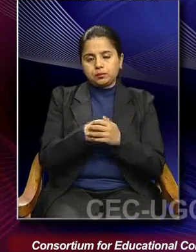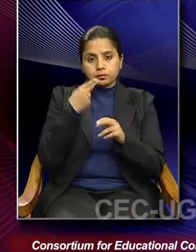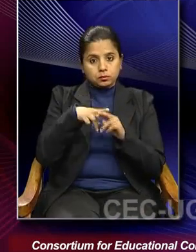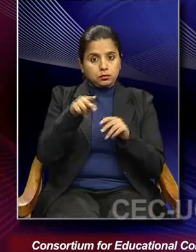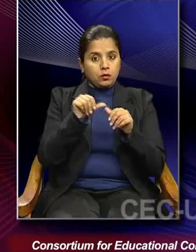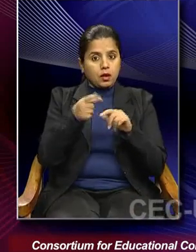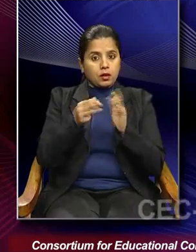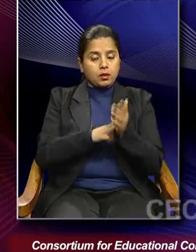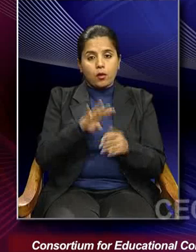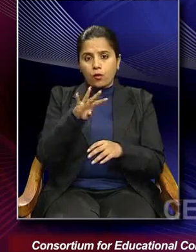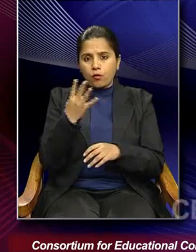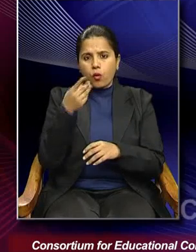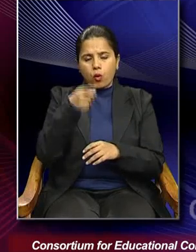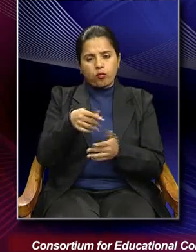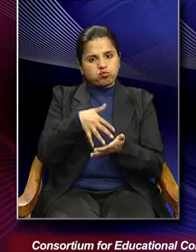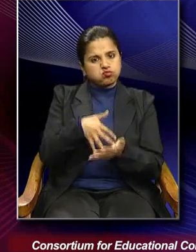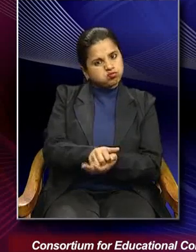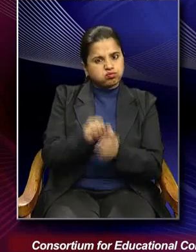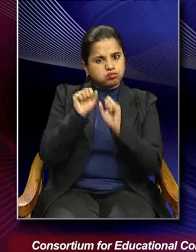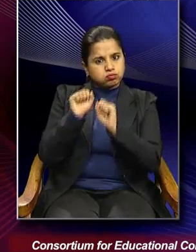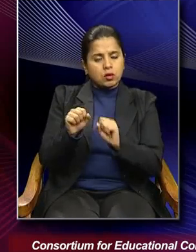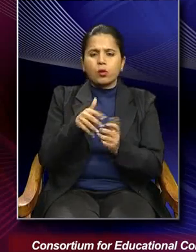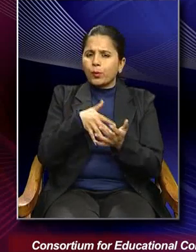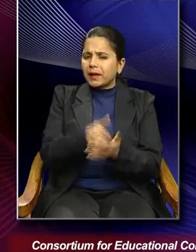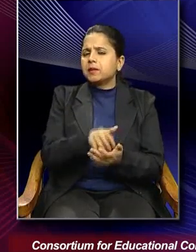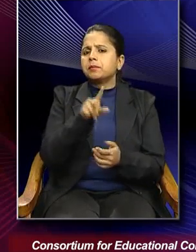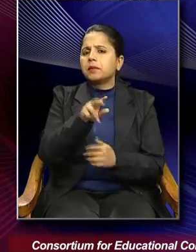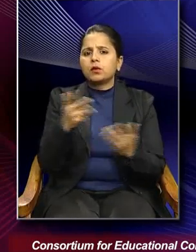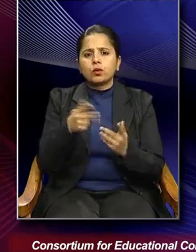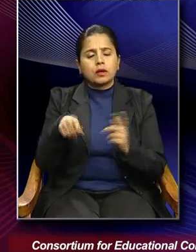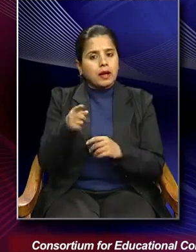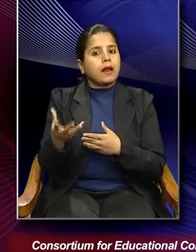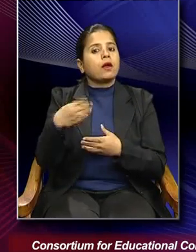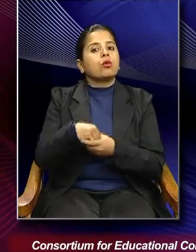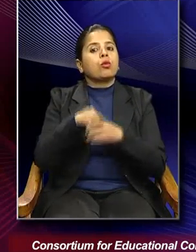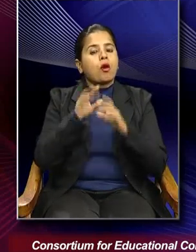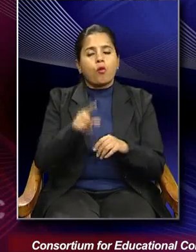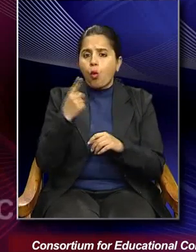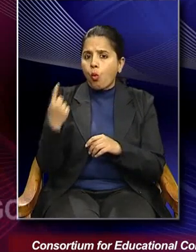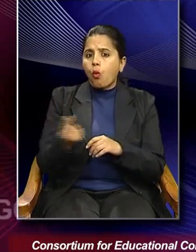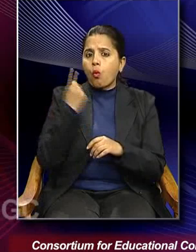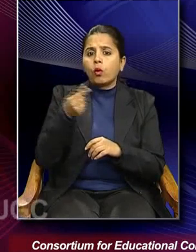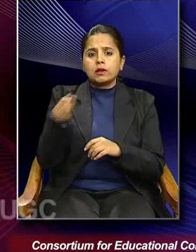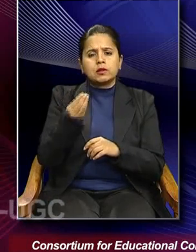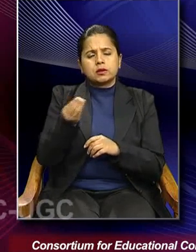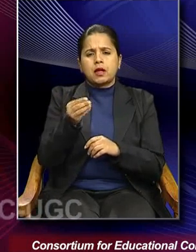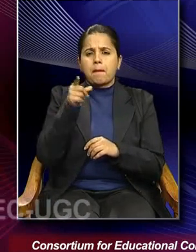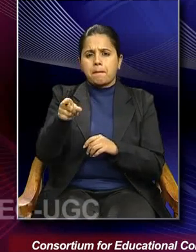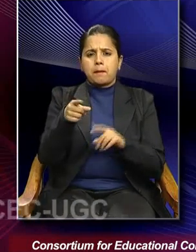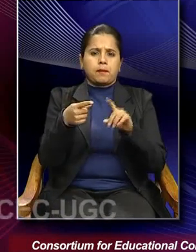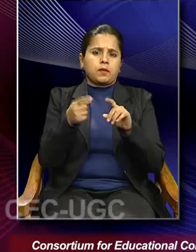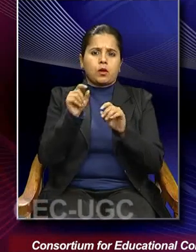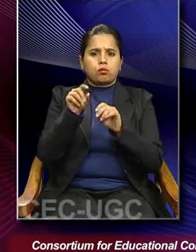axiom 4 is weakened, and weakened basically means that it includes only a certain type